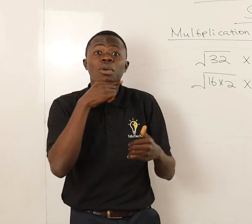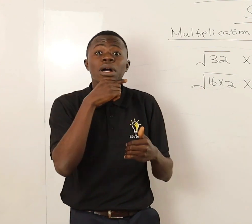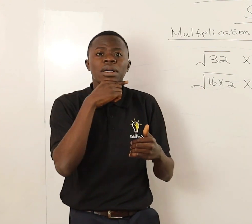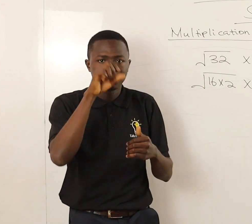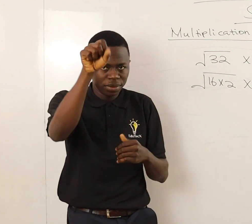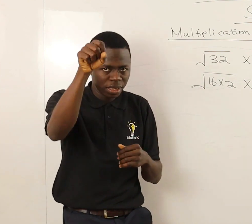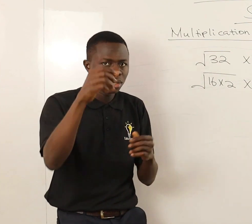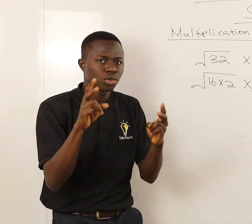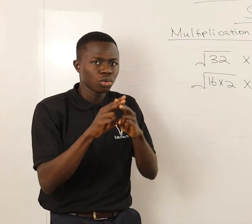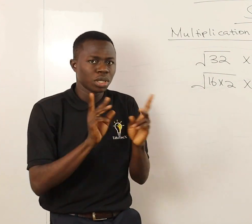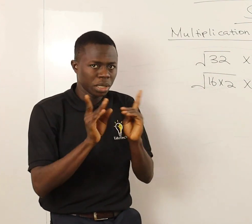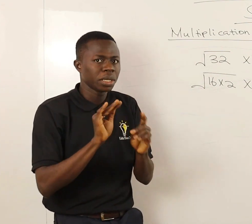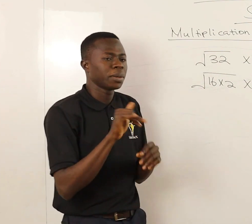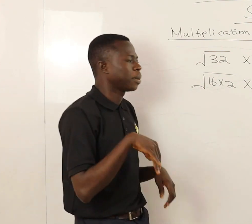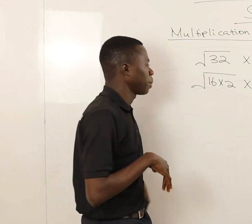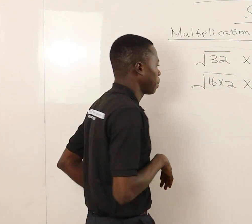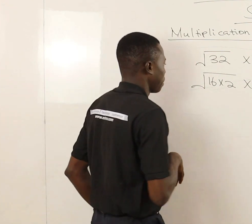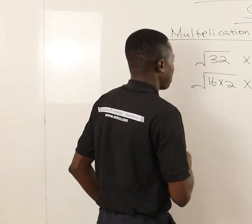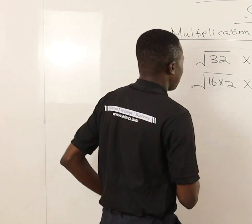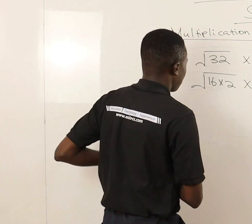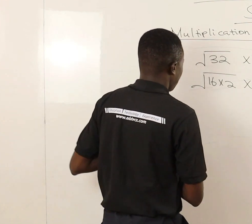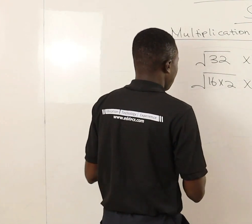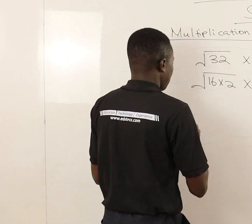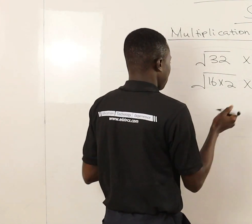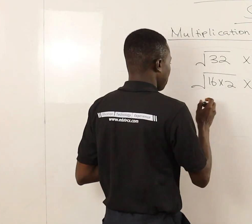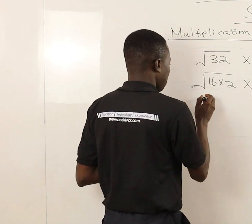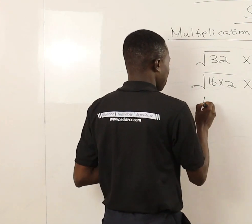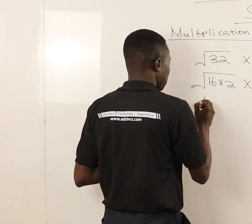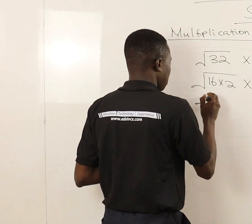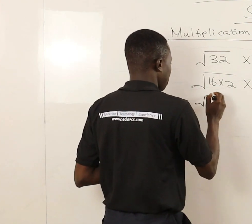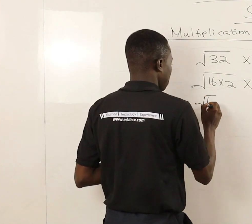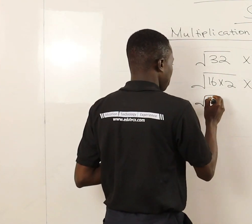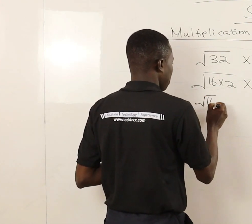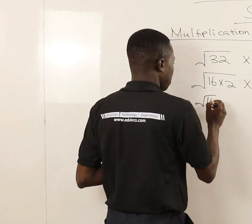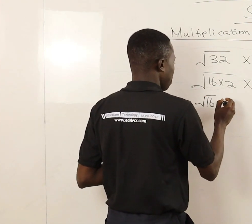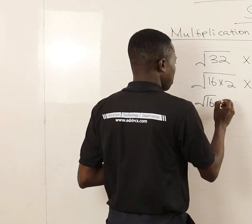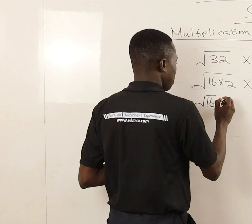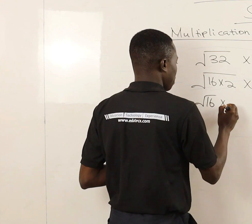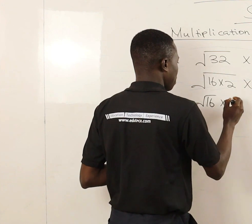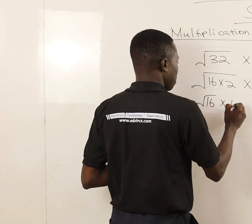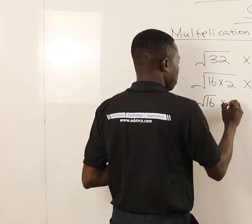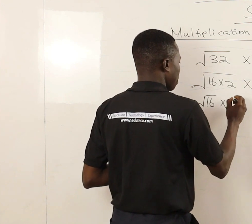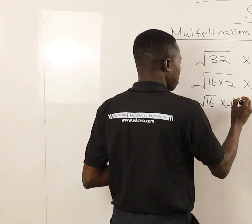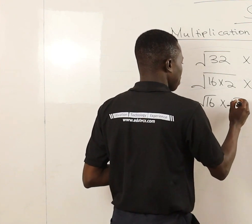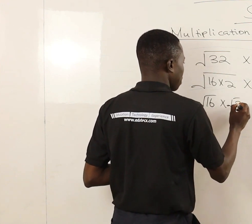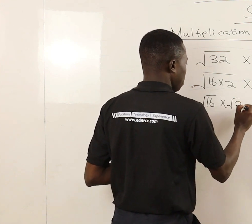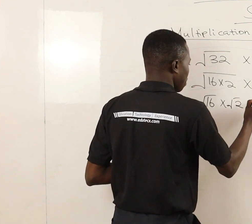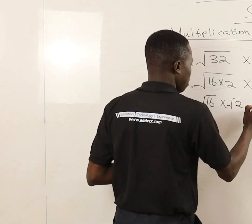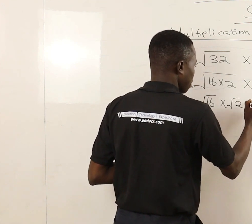Now, just like we do always, we will separate each individual term. So we are going to have square root of 16 multiplied